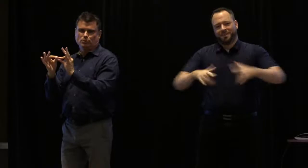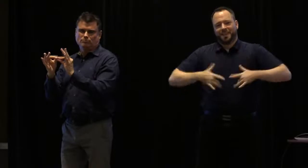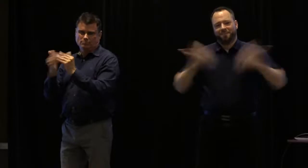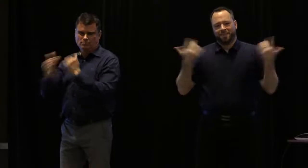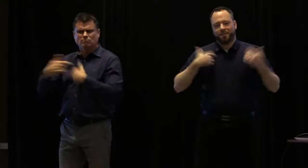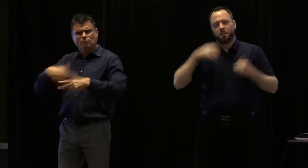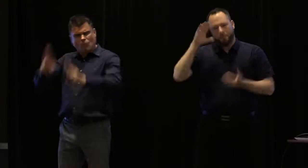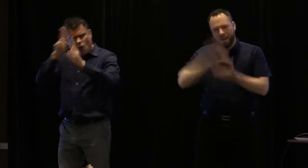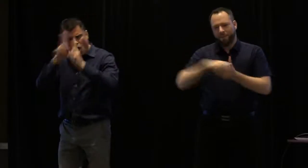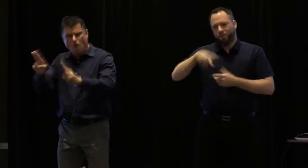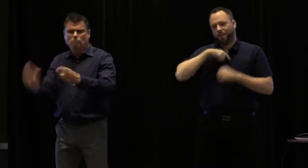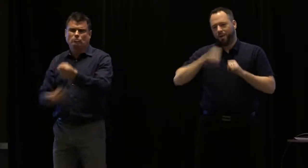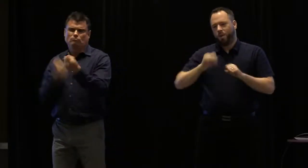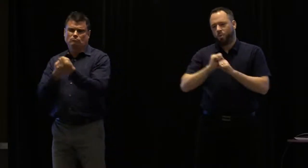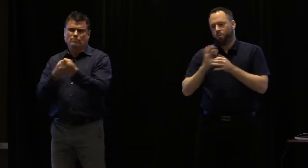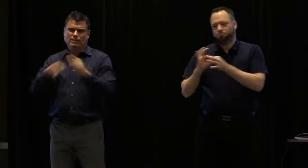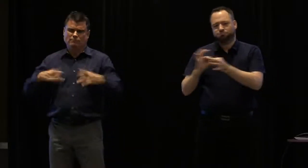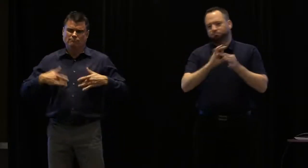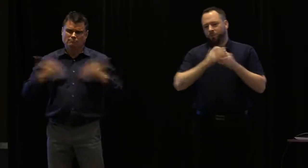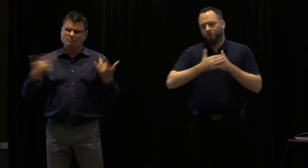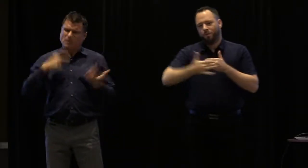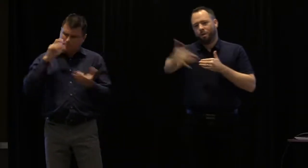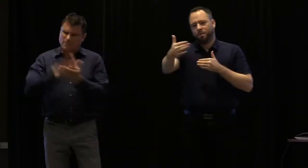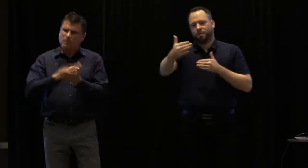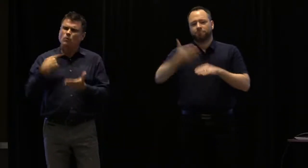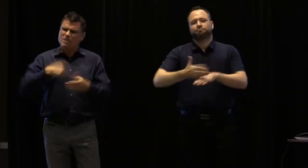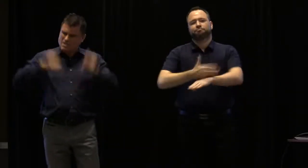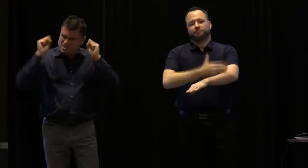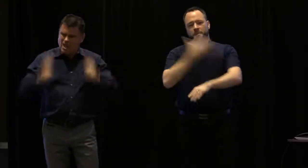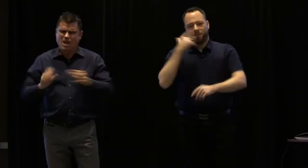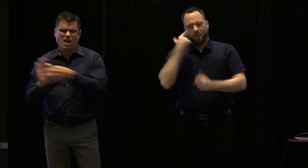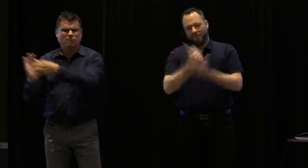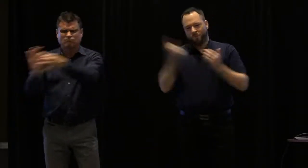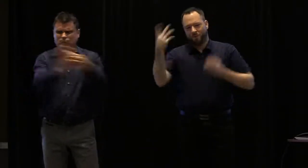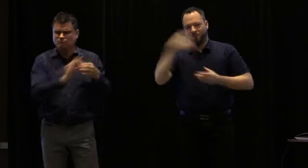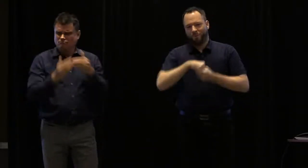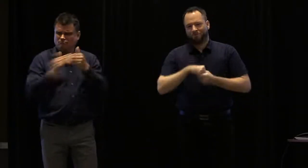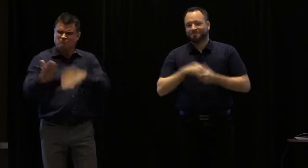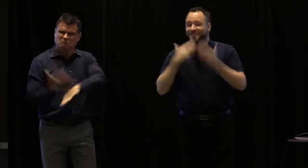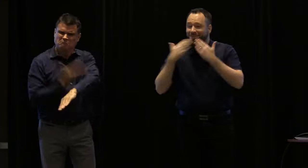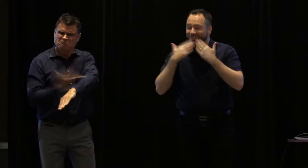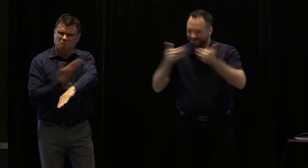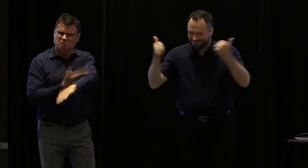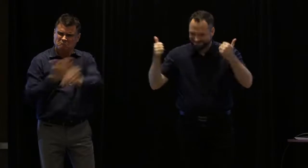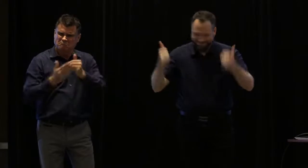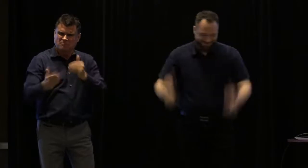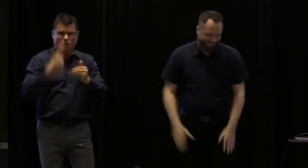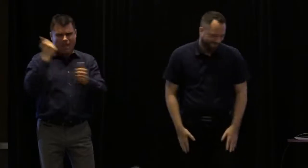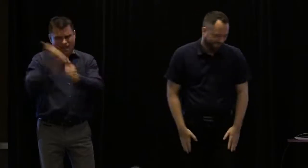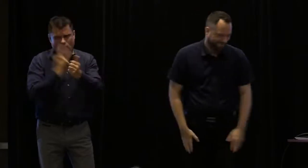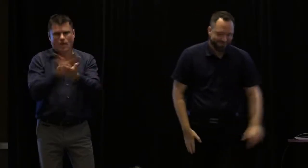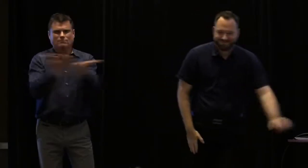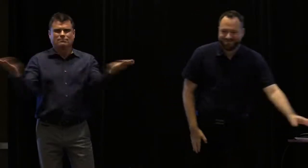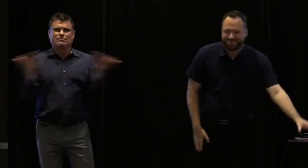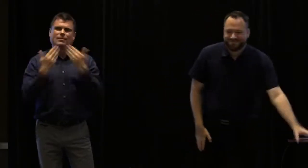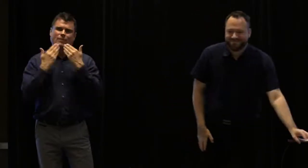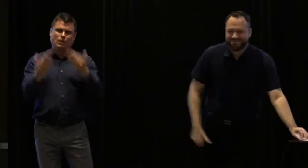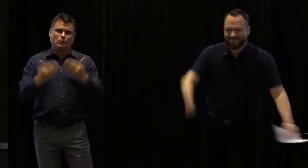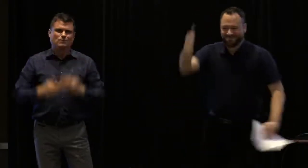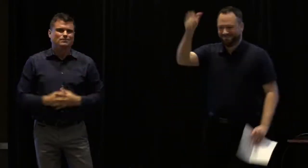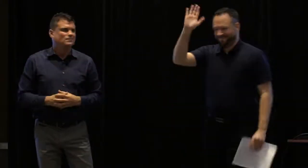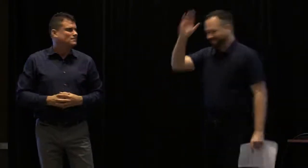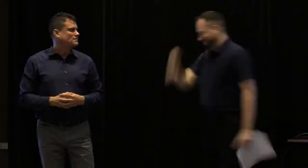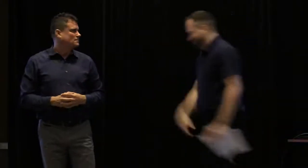Thank you so much. Thank you for your support, and I believe that we can continue to work together to improve things for everyone and make it inclusive for